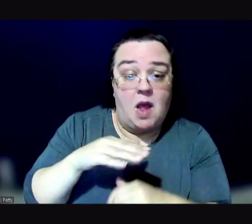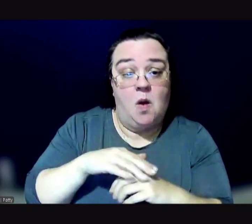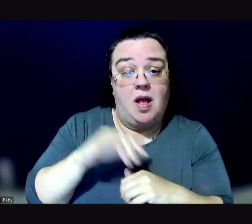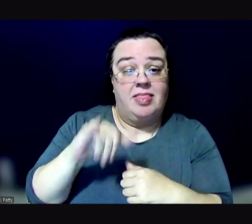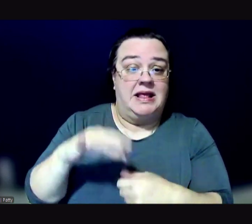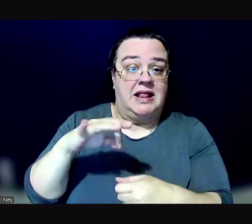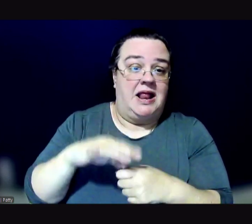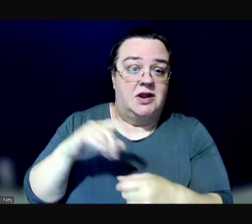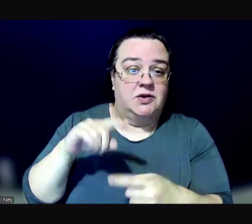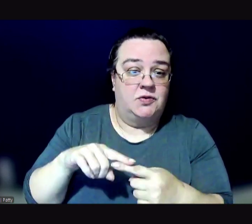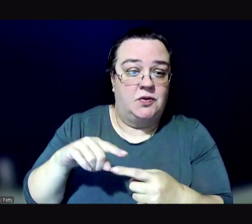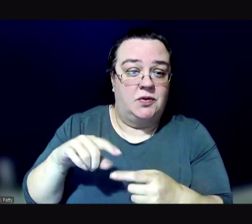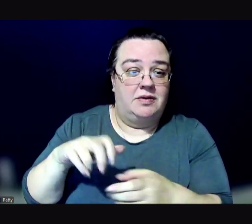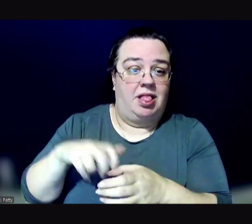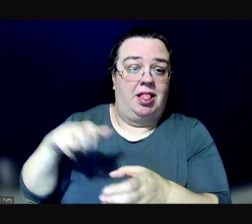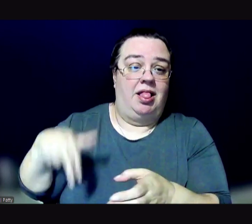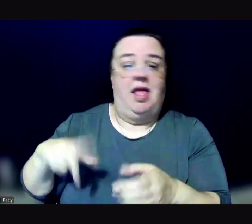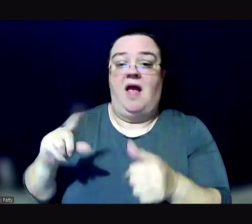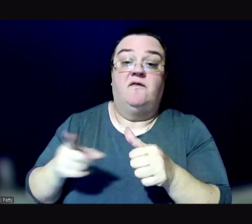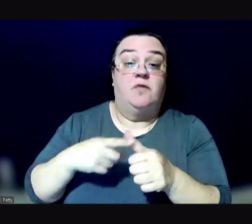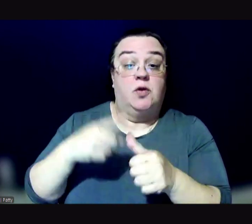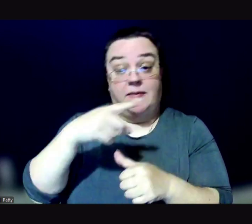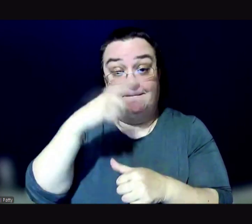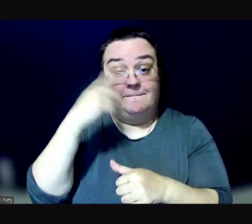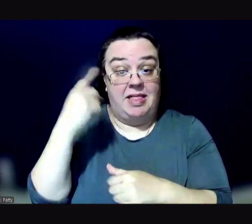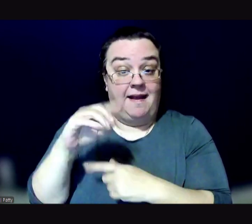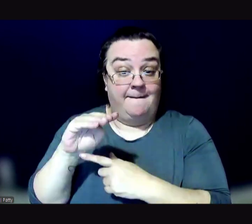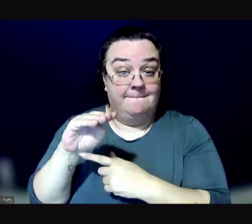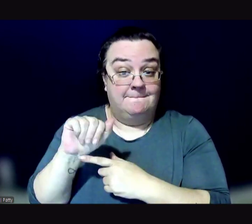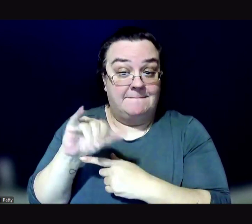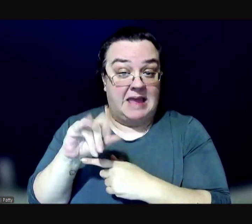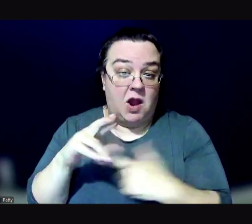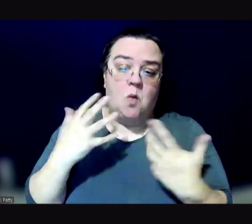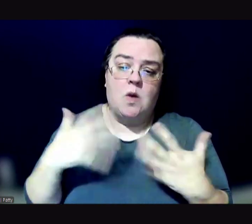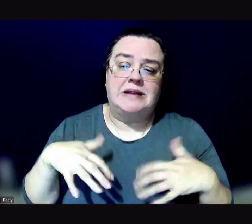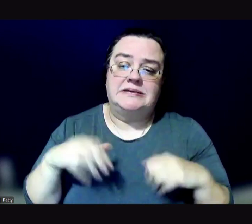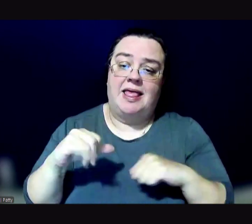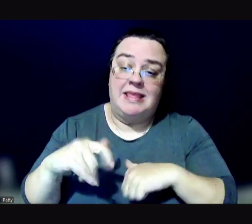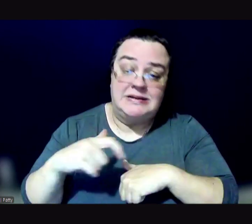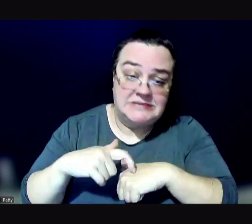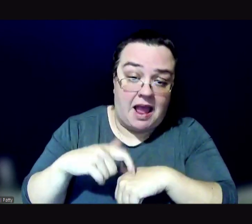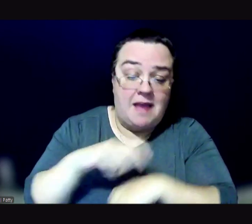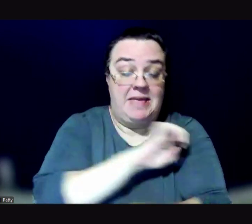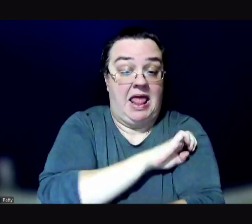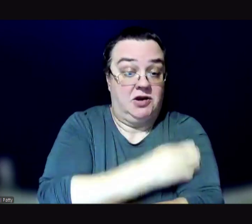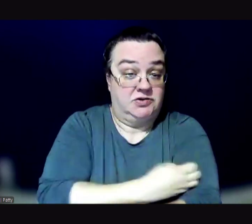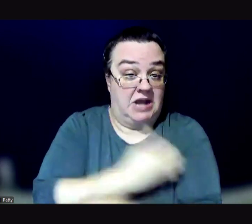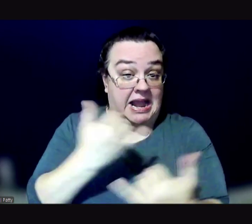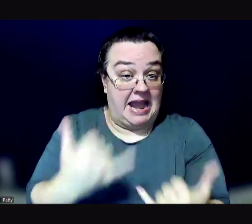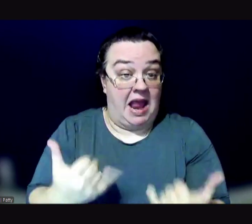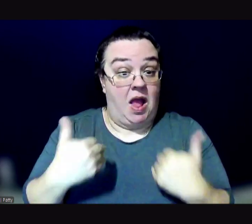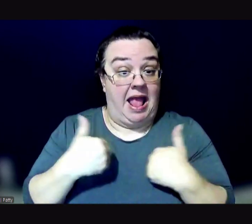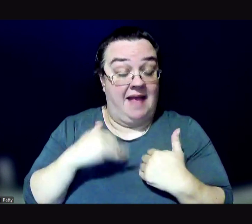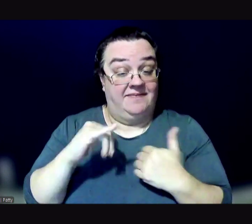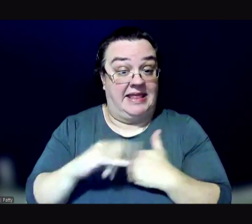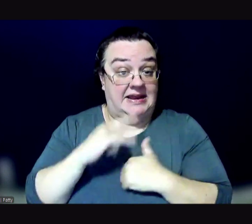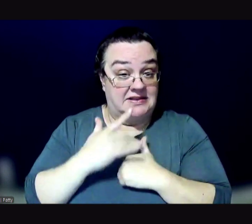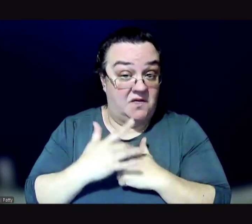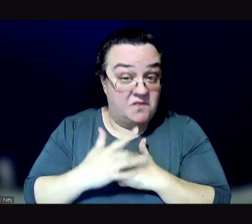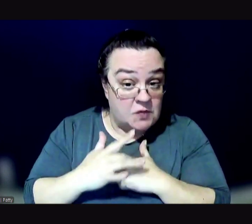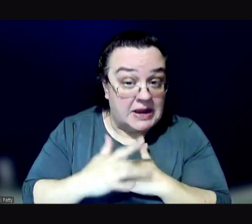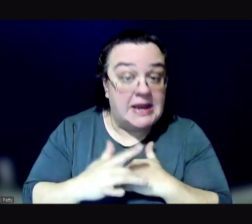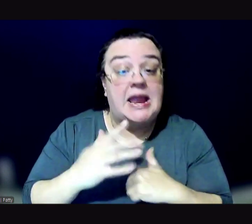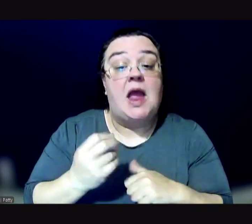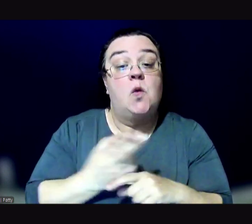mayor, let's take that time and energy that we now have that is free and put it towards